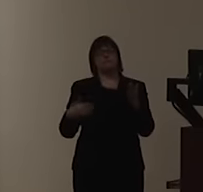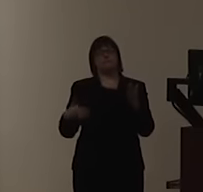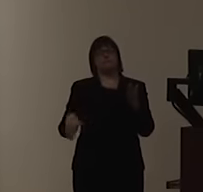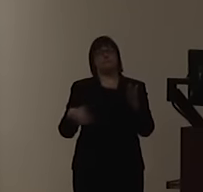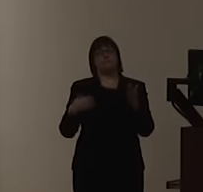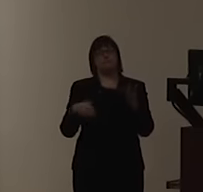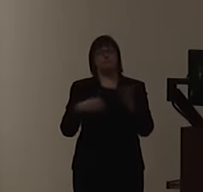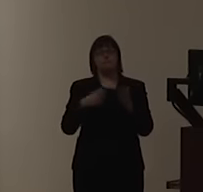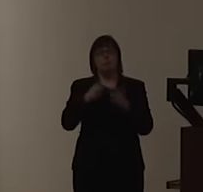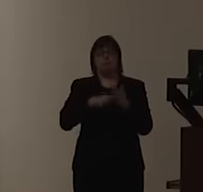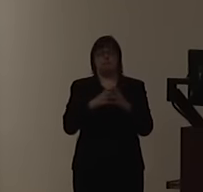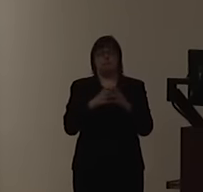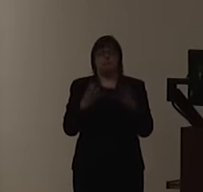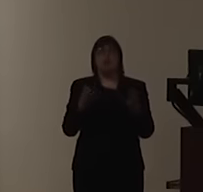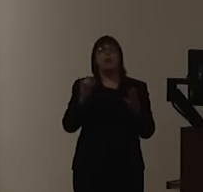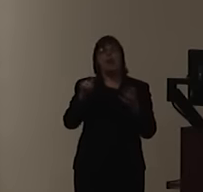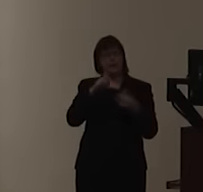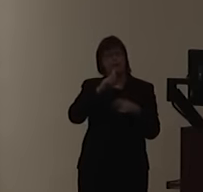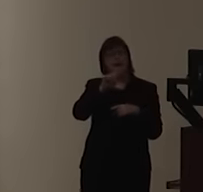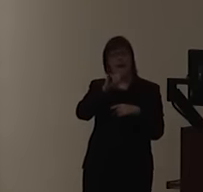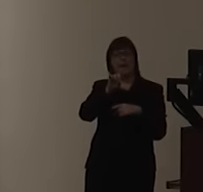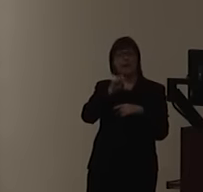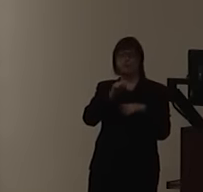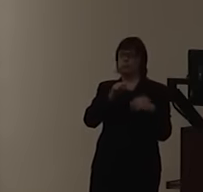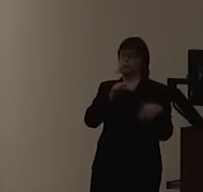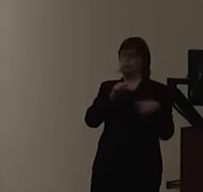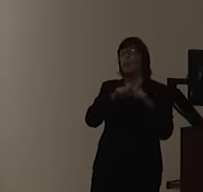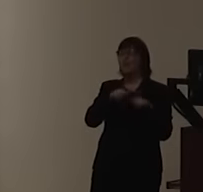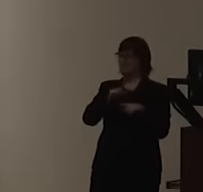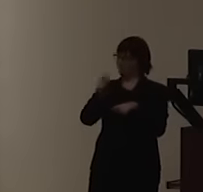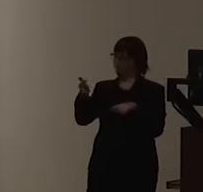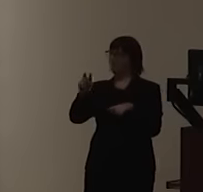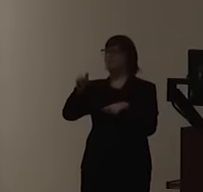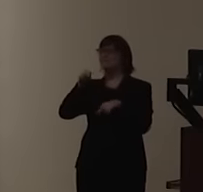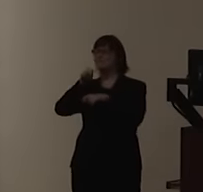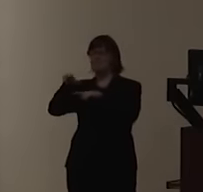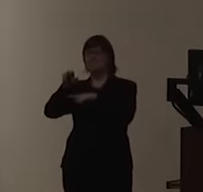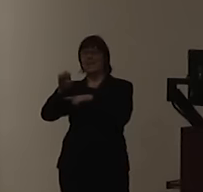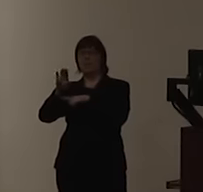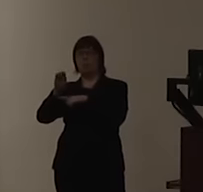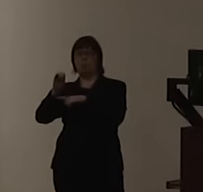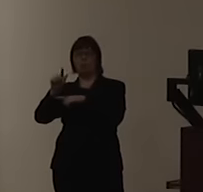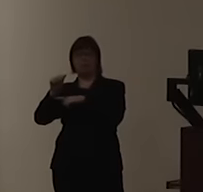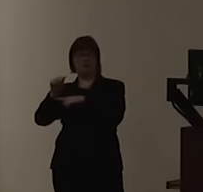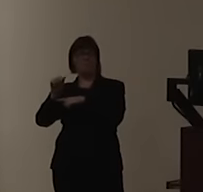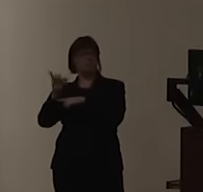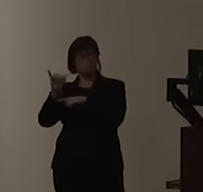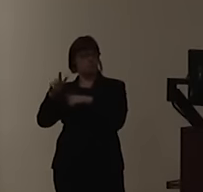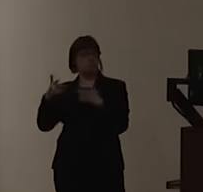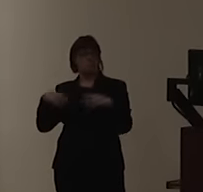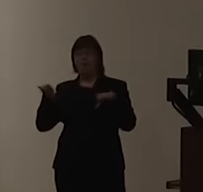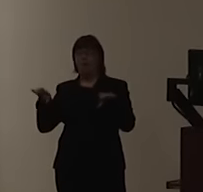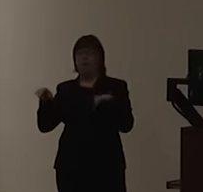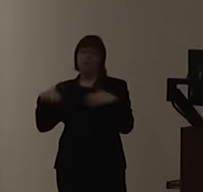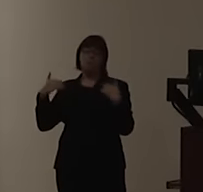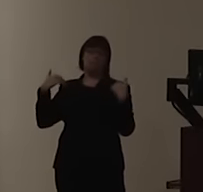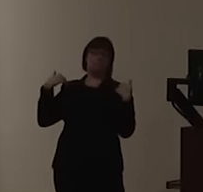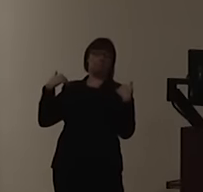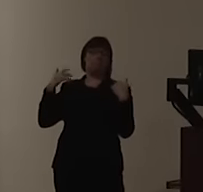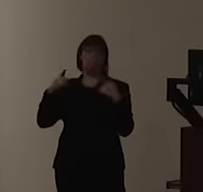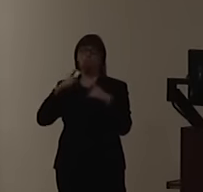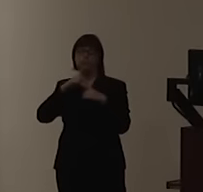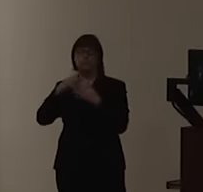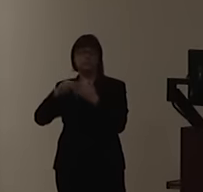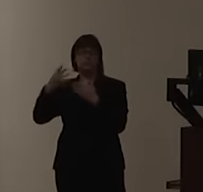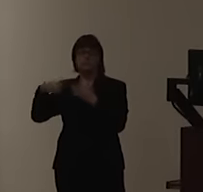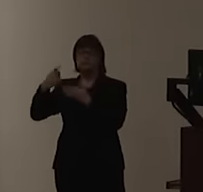show you. And then finally, after a while, you realize that some of the people were saying, well, you have to focus on prevention rather than care.